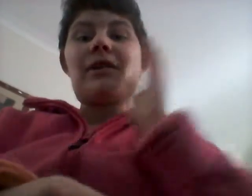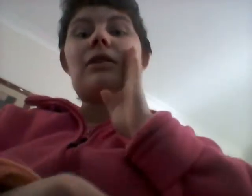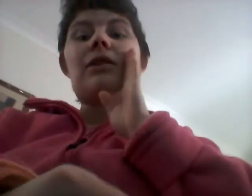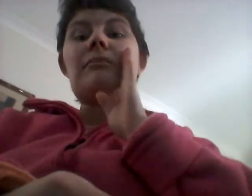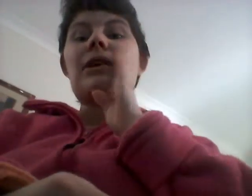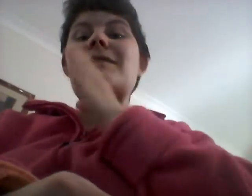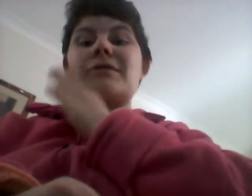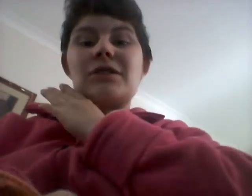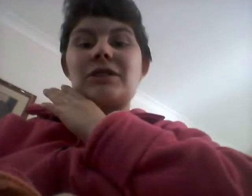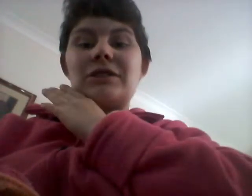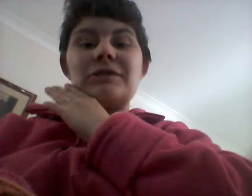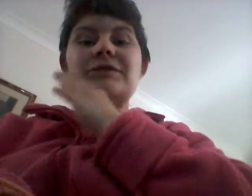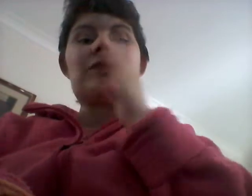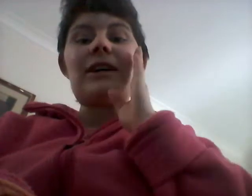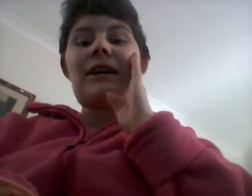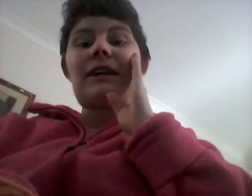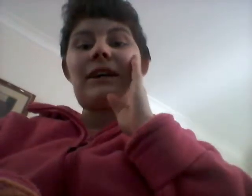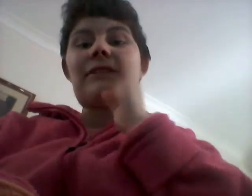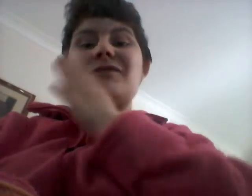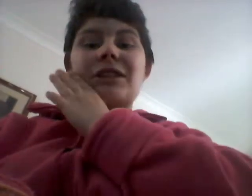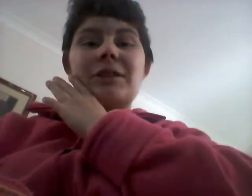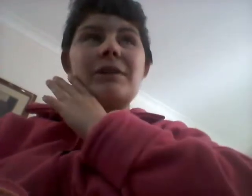Oh, MacDonald had a farm.